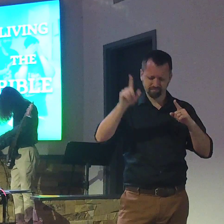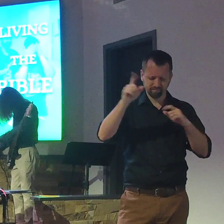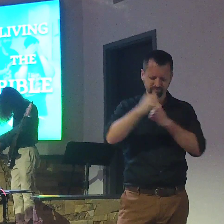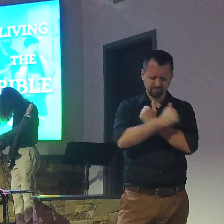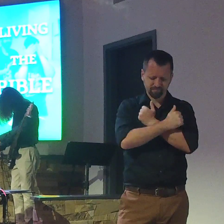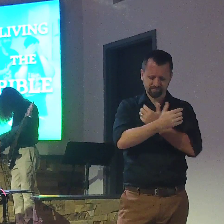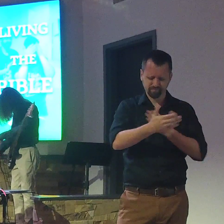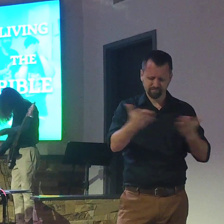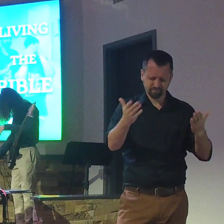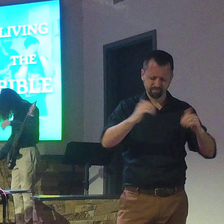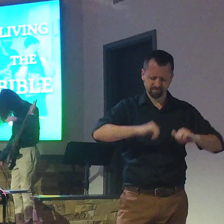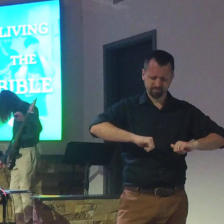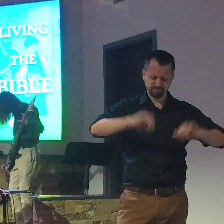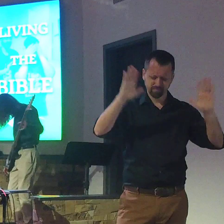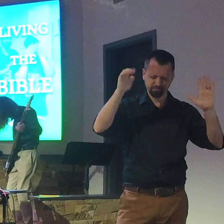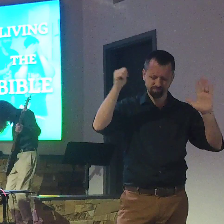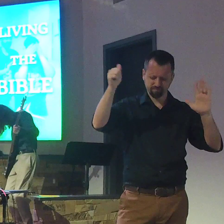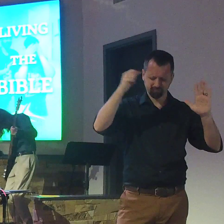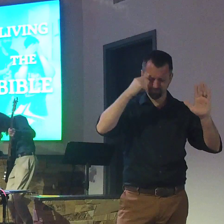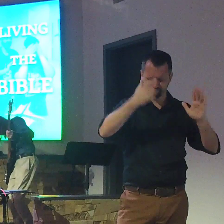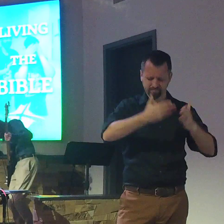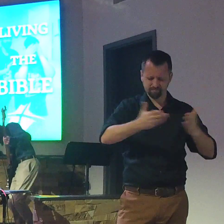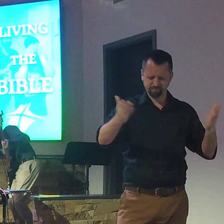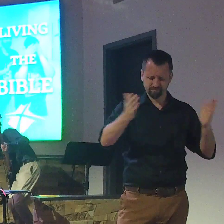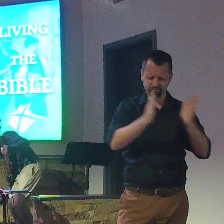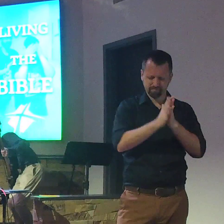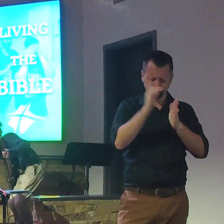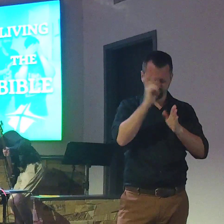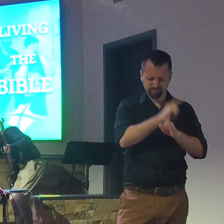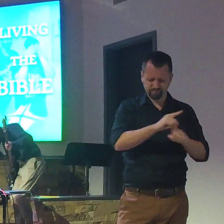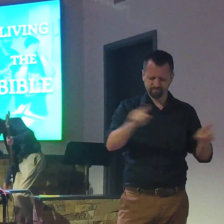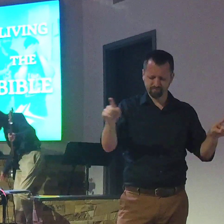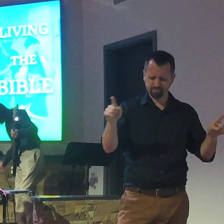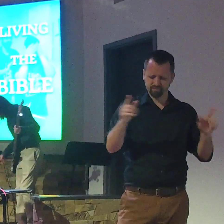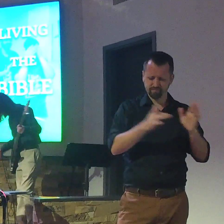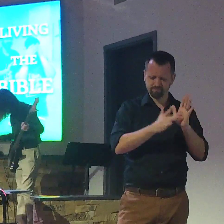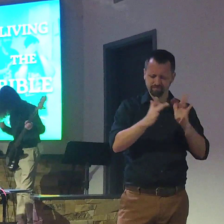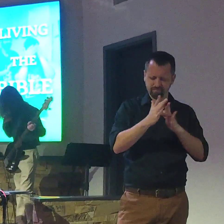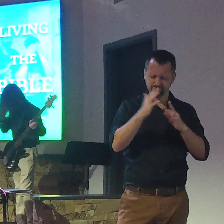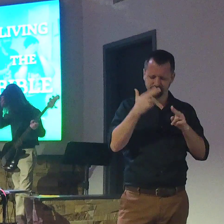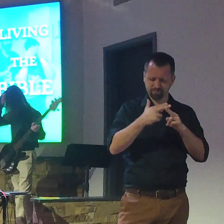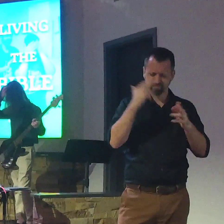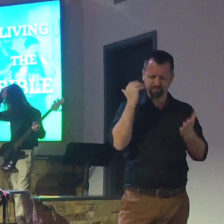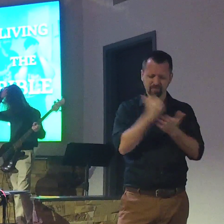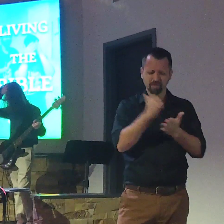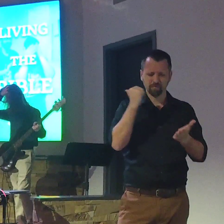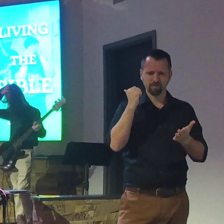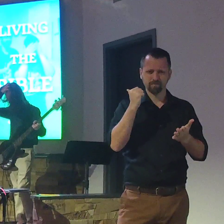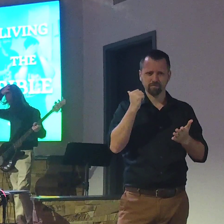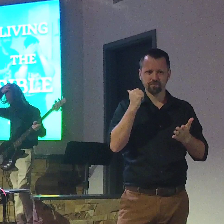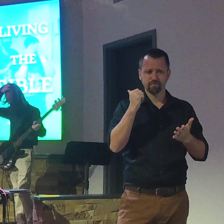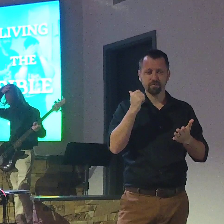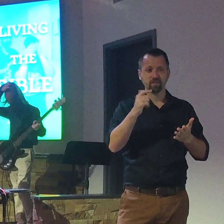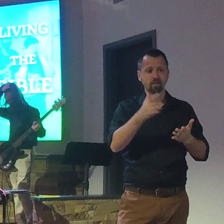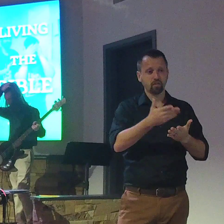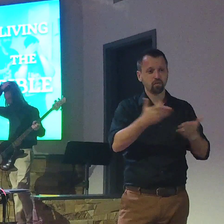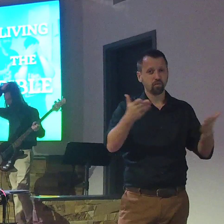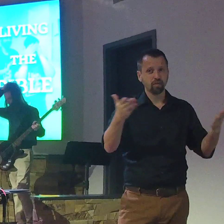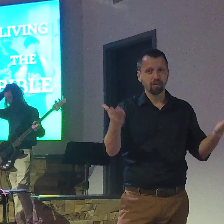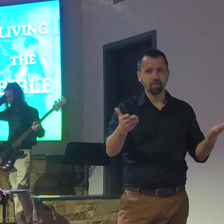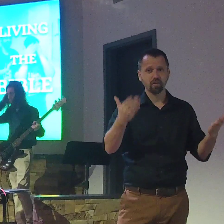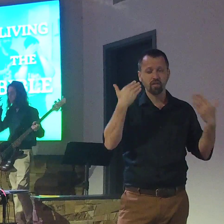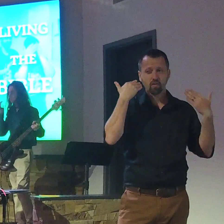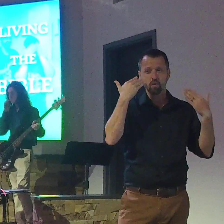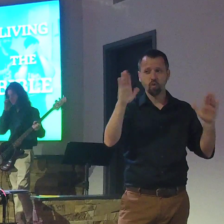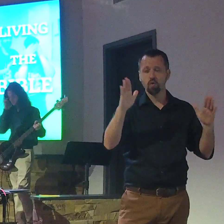them. We pray for them now in Jesus' name. Amen. If you're here today and you don't